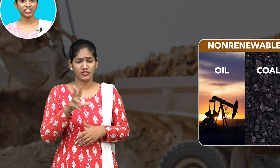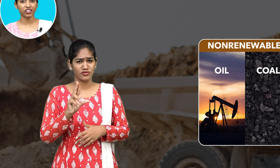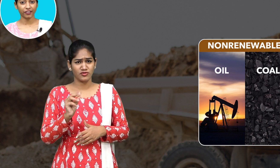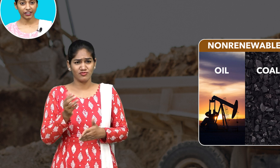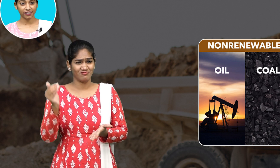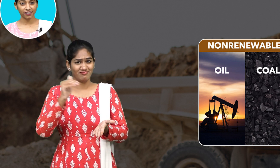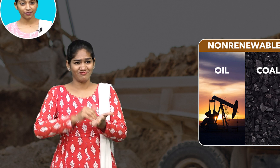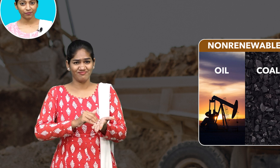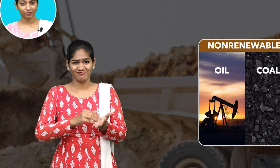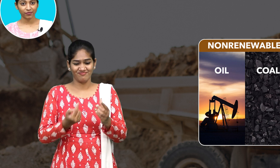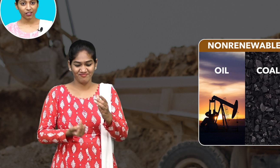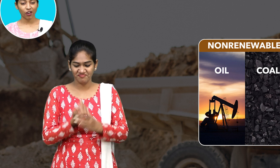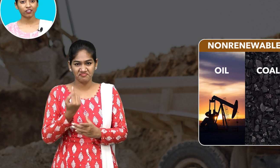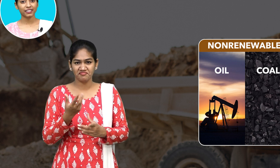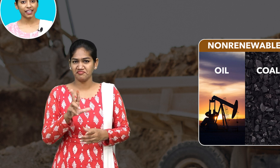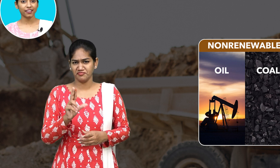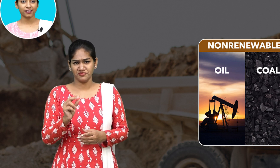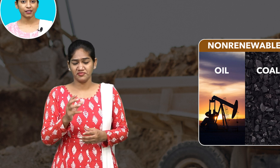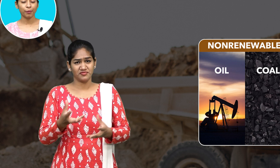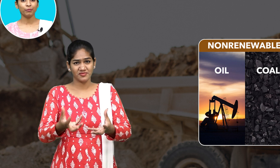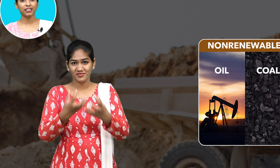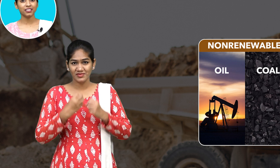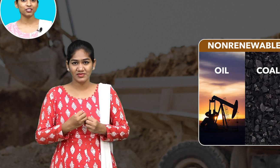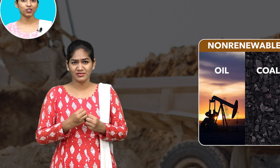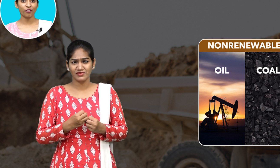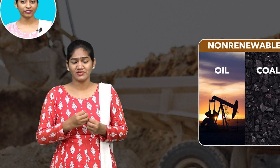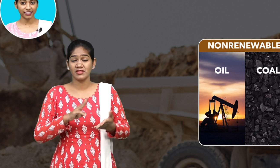be regenerated or take